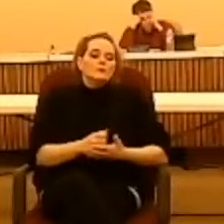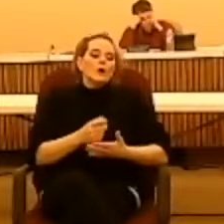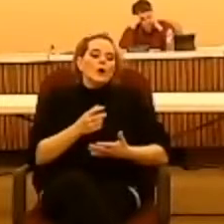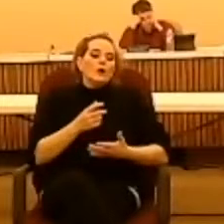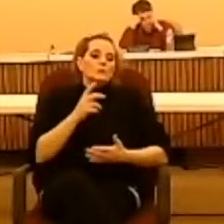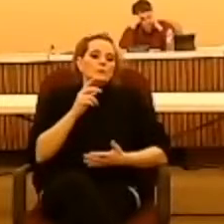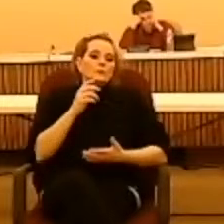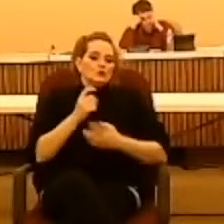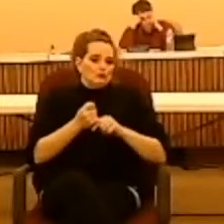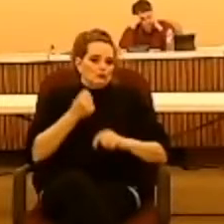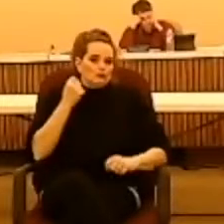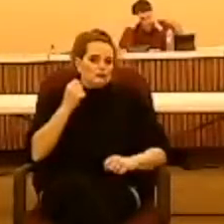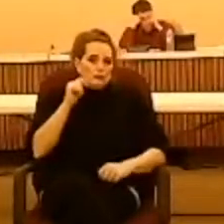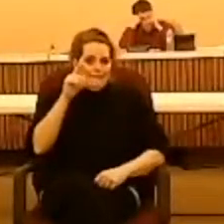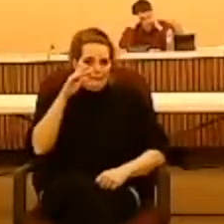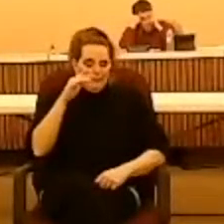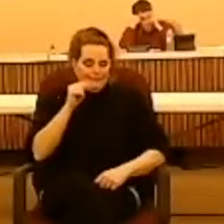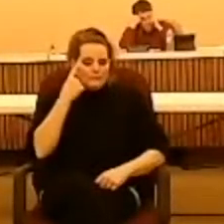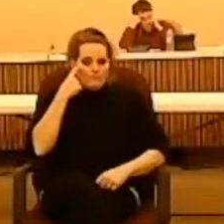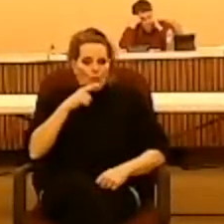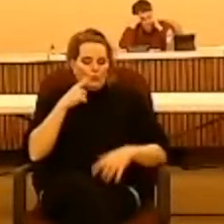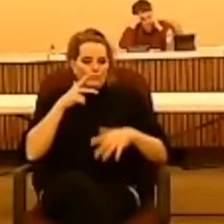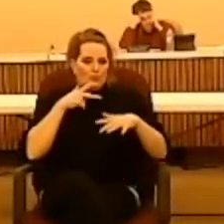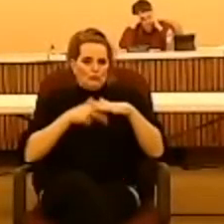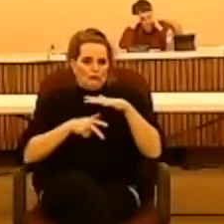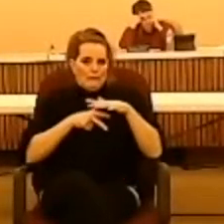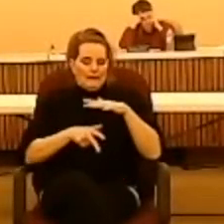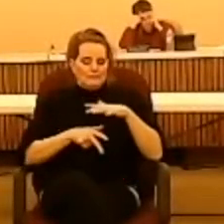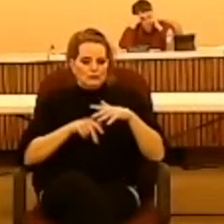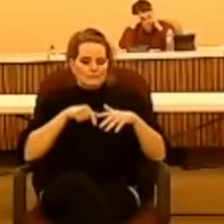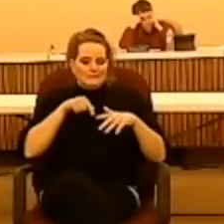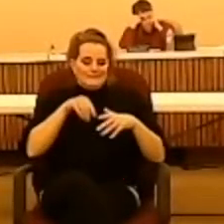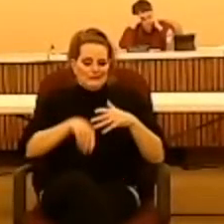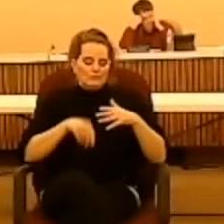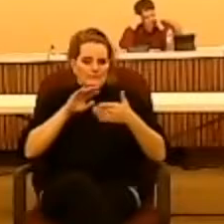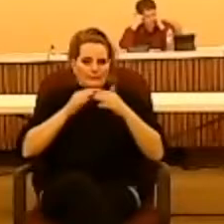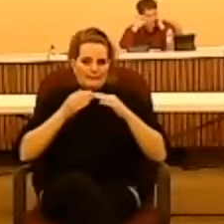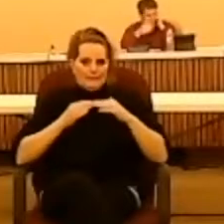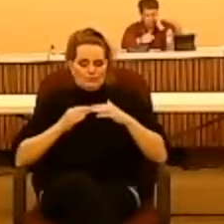garage. Seconded. Any discussion?